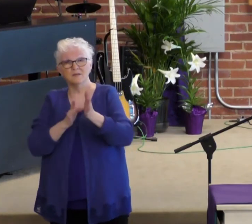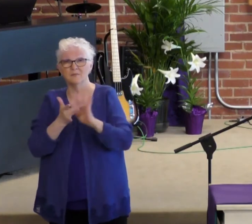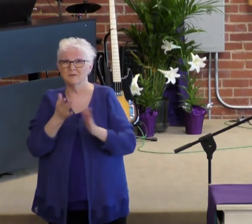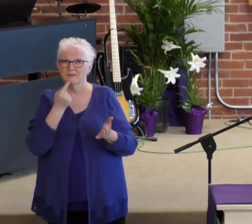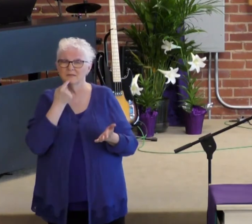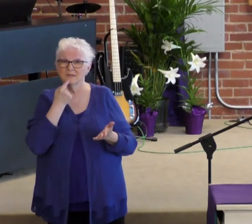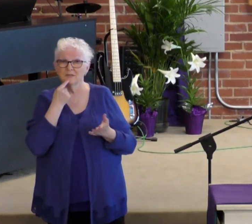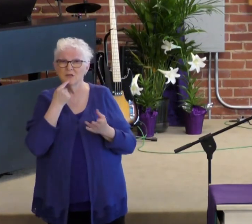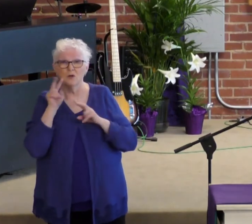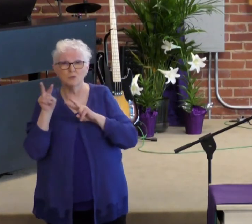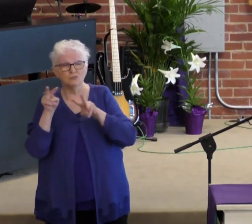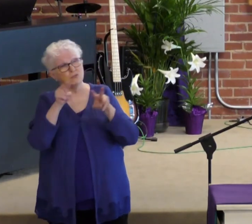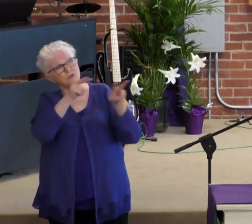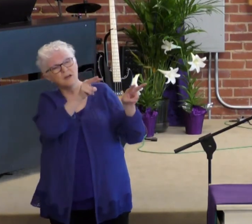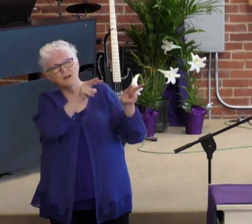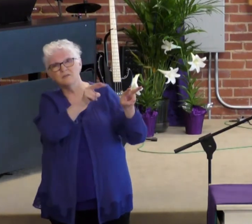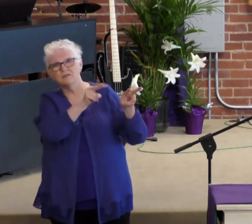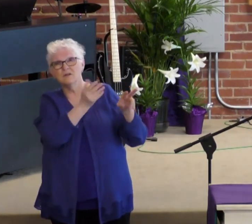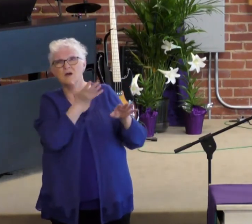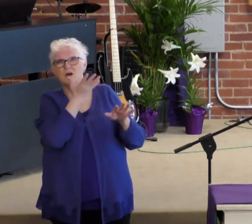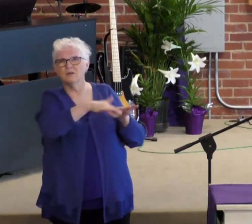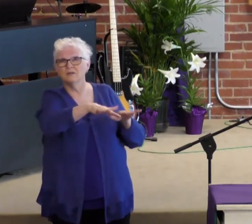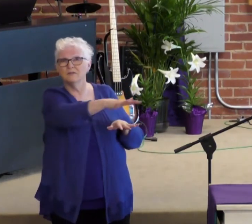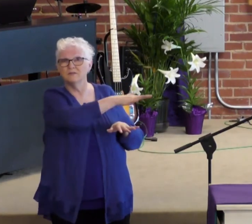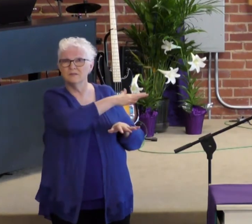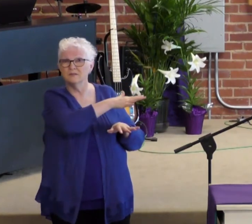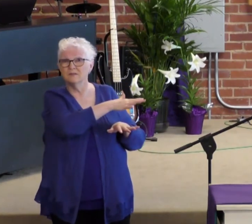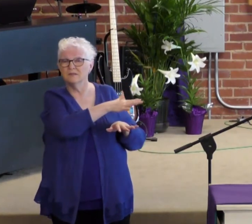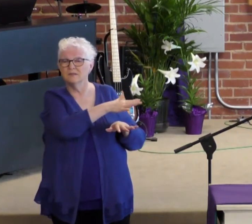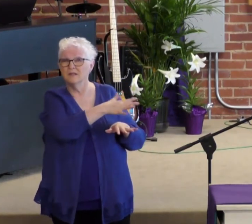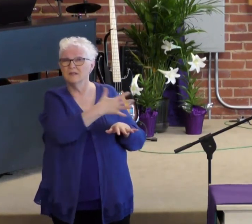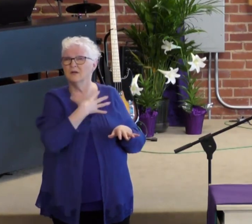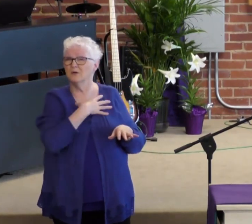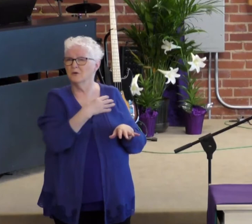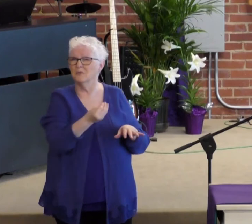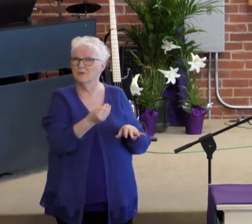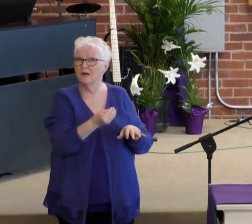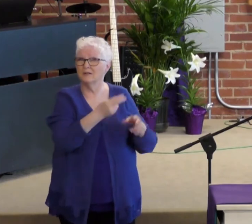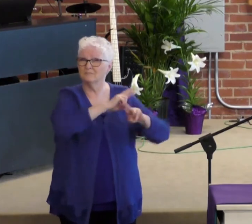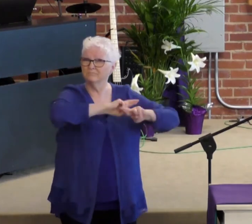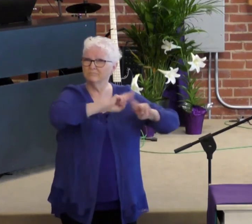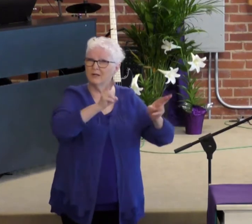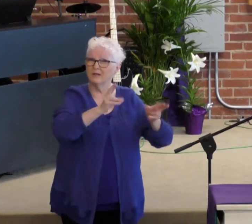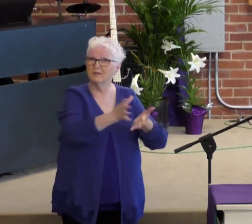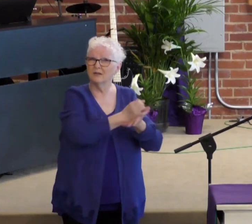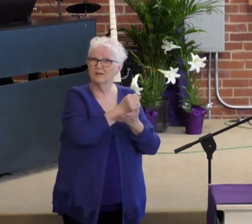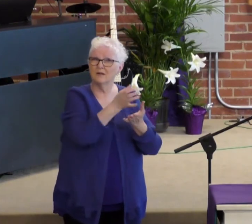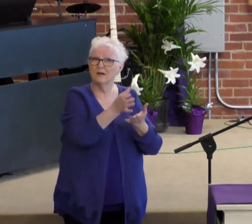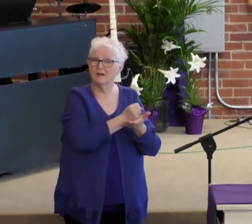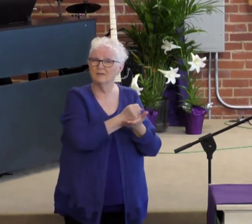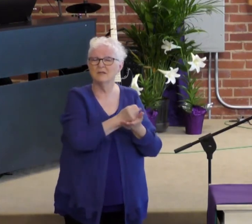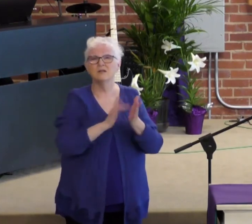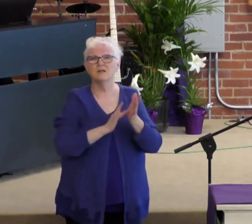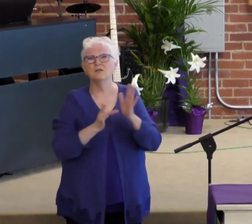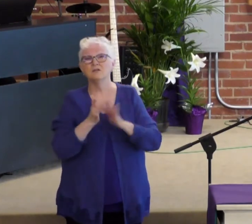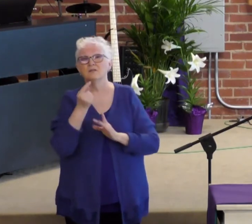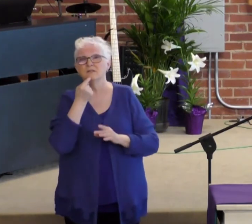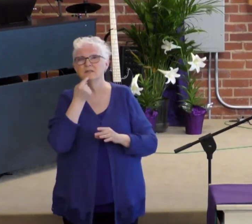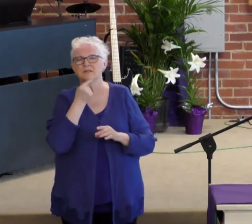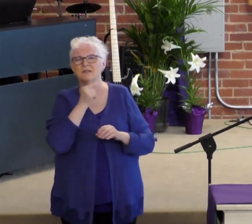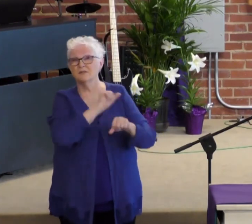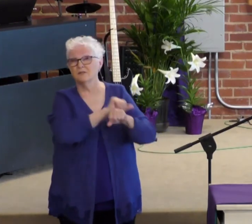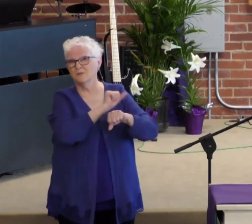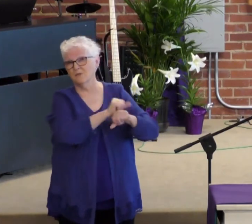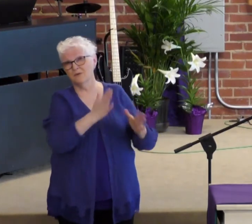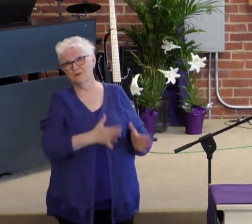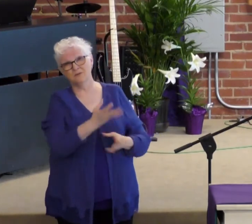upon the fields, for they are white unto harvest. And Jesus said, the laborers are few. And so he